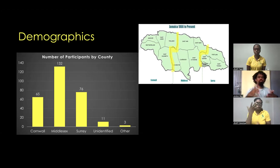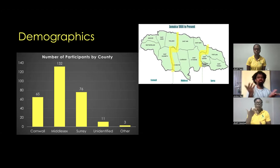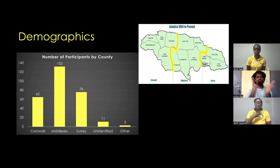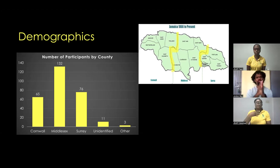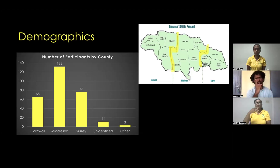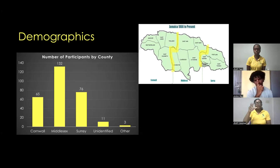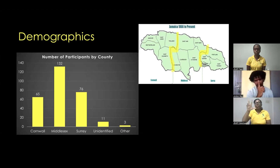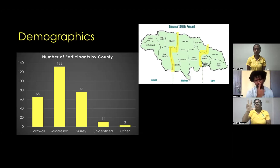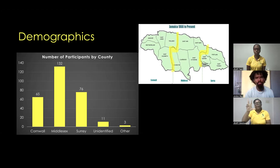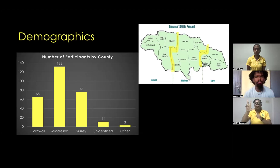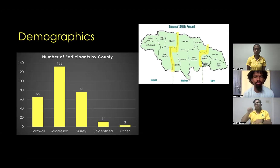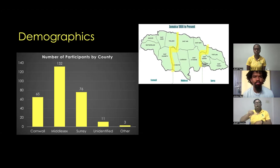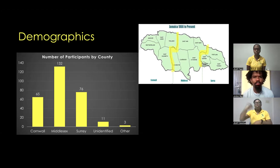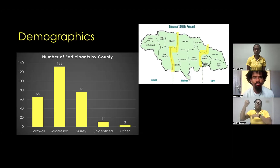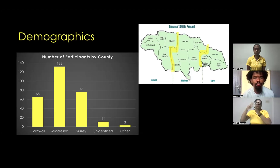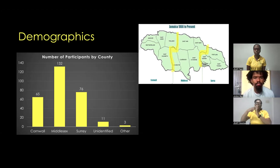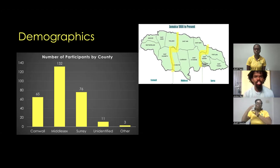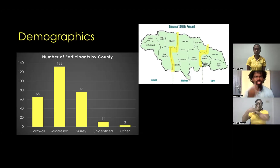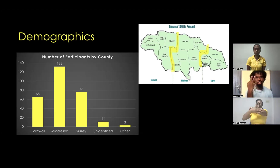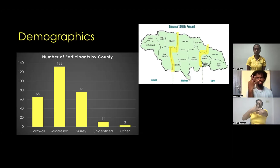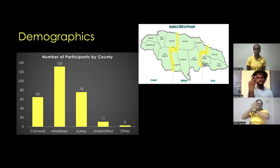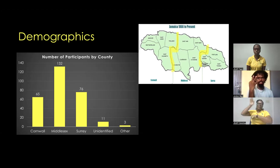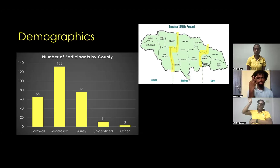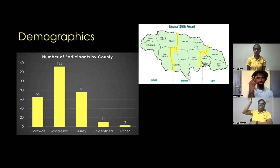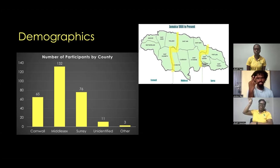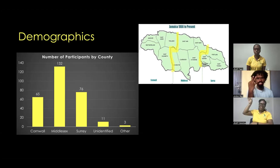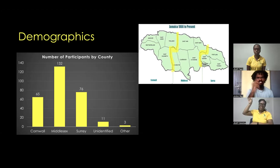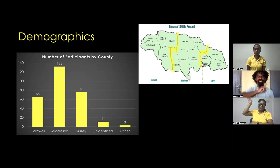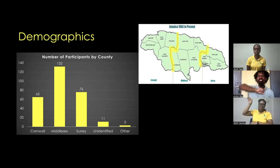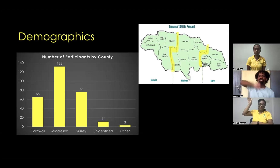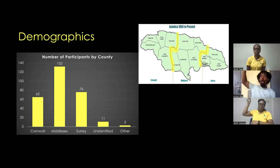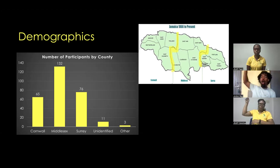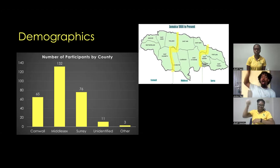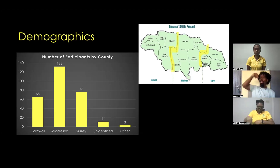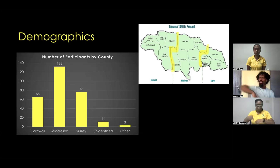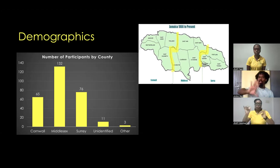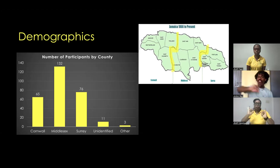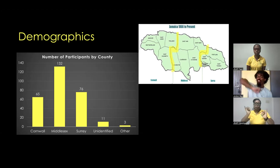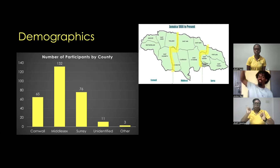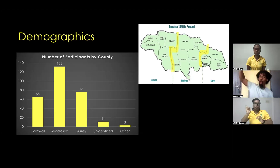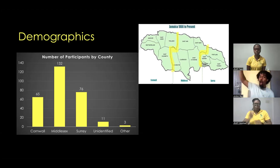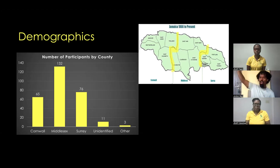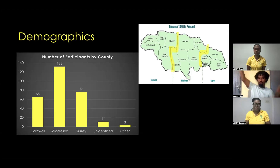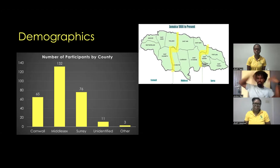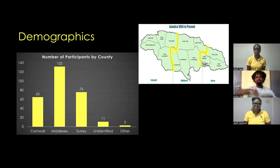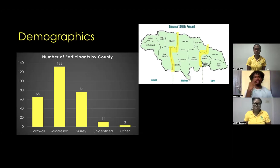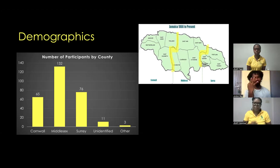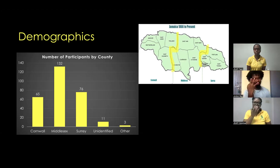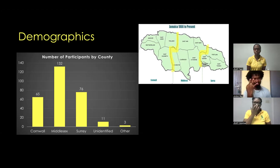that. So it's just 11. However, it's three of them from another country. They came as